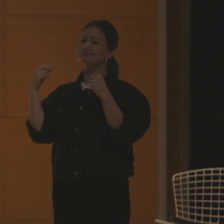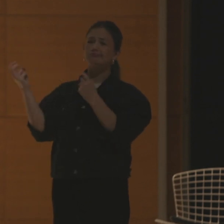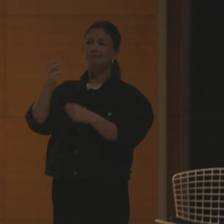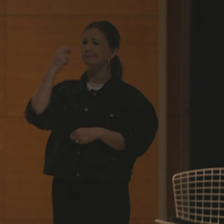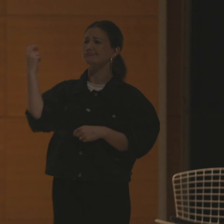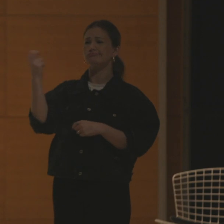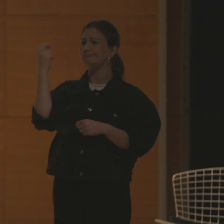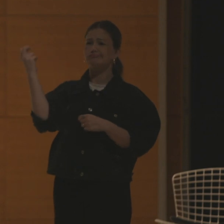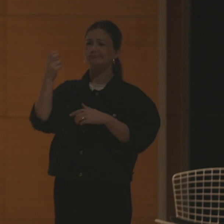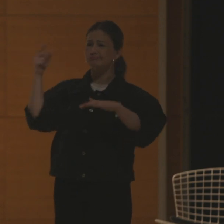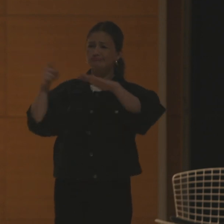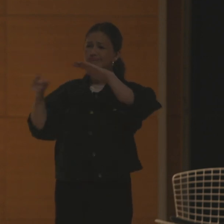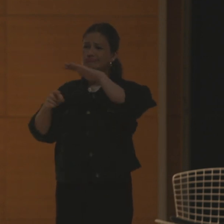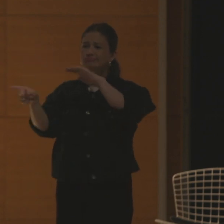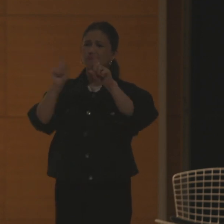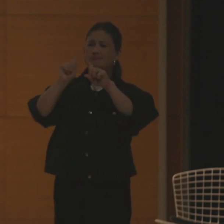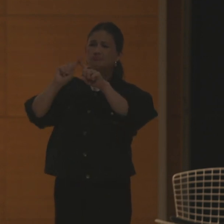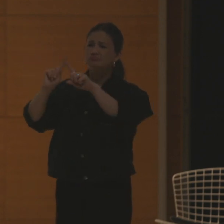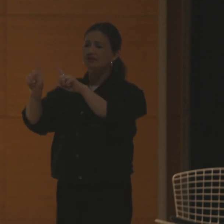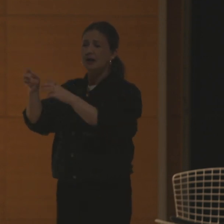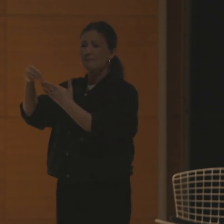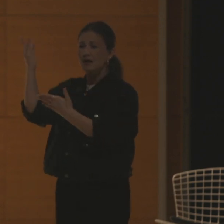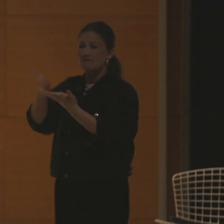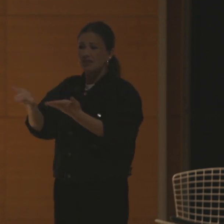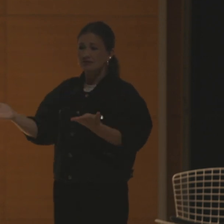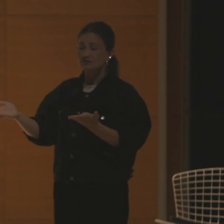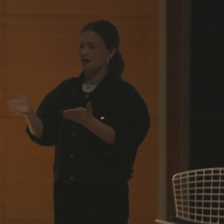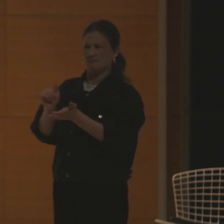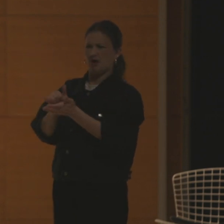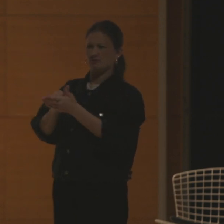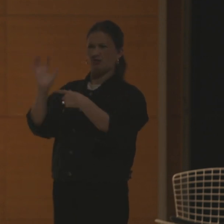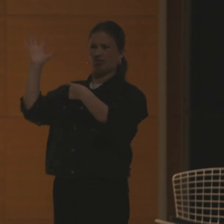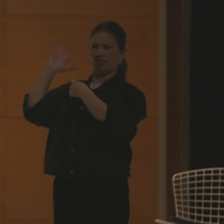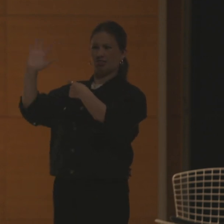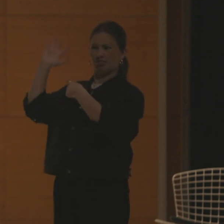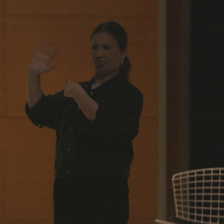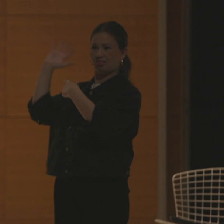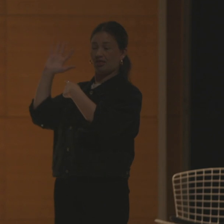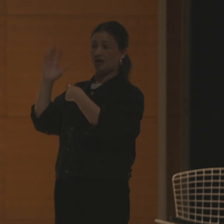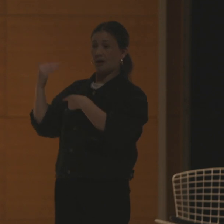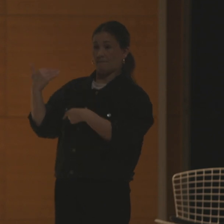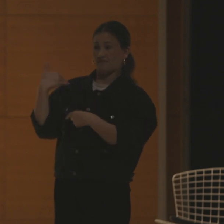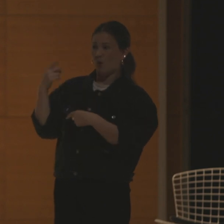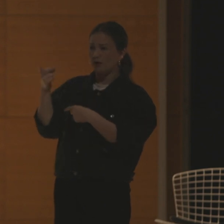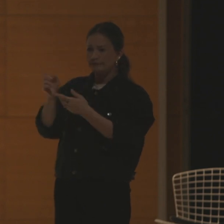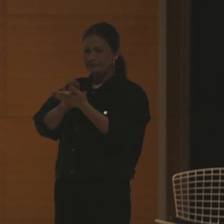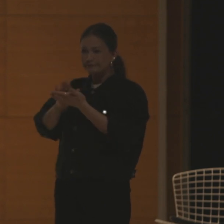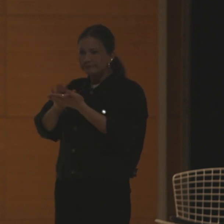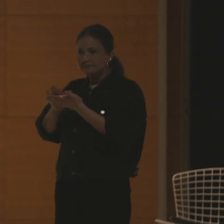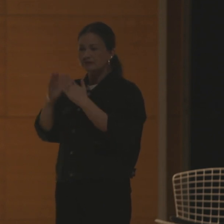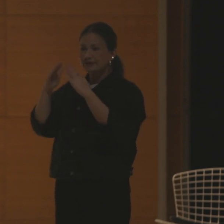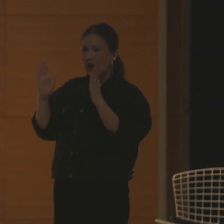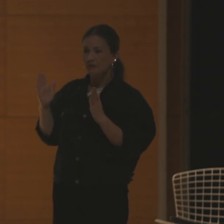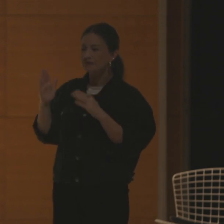Hills, all things unimaginable for the Marissa I knew, who spent her spare hours cleaning the house and watching television, a bottle of